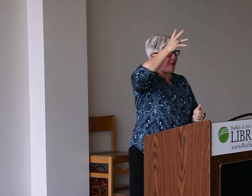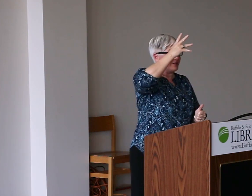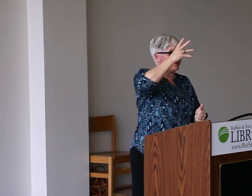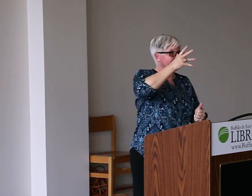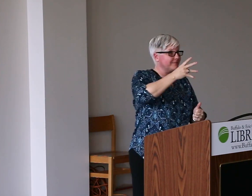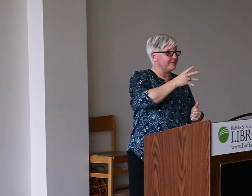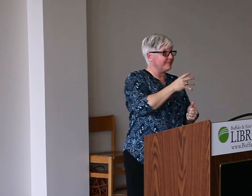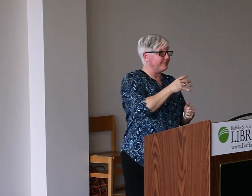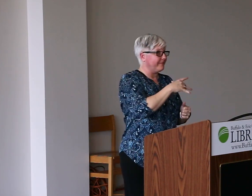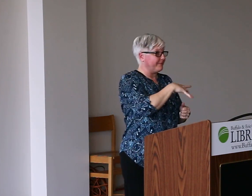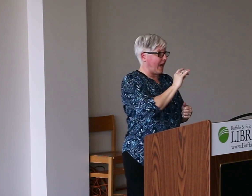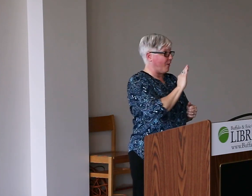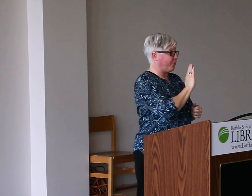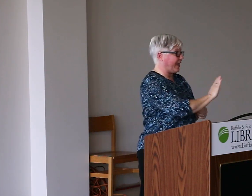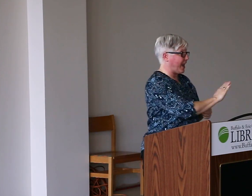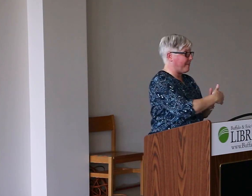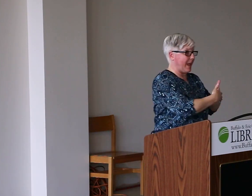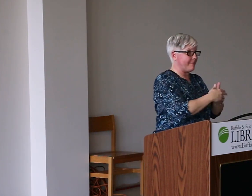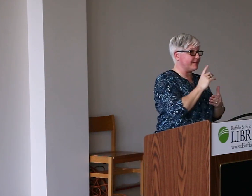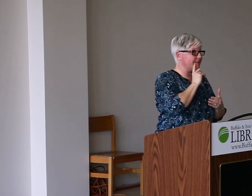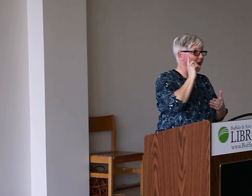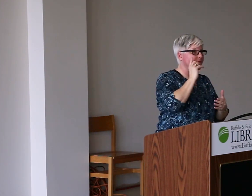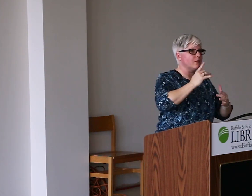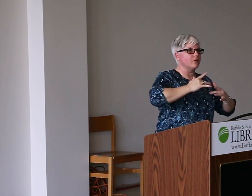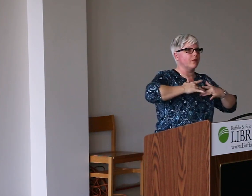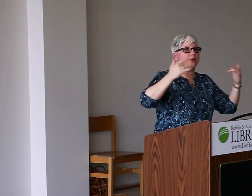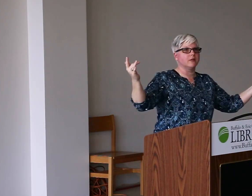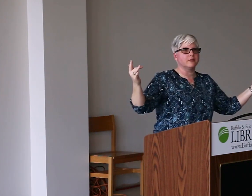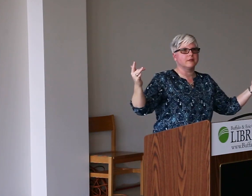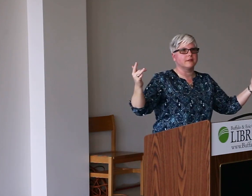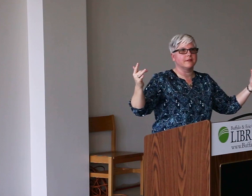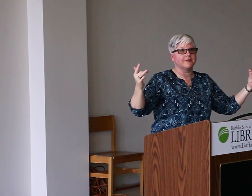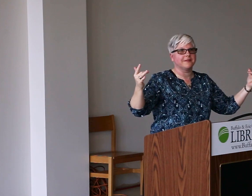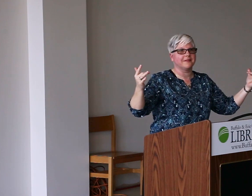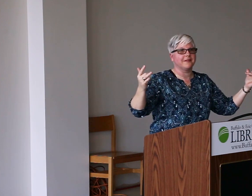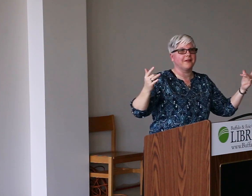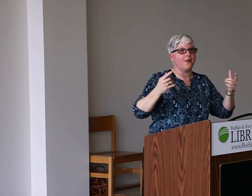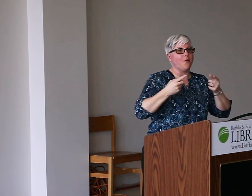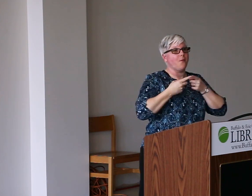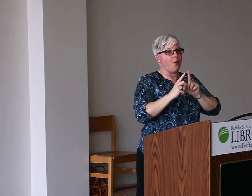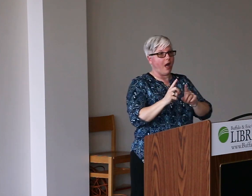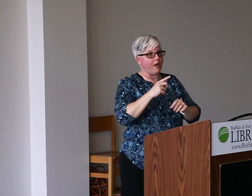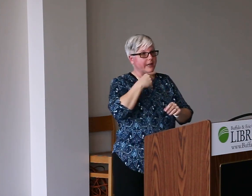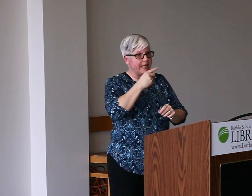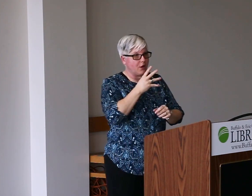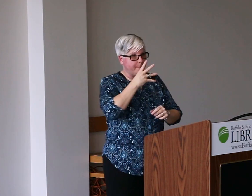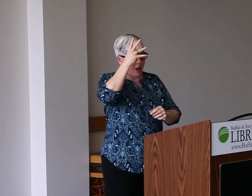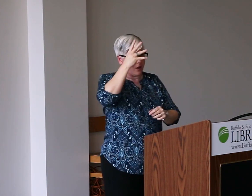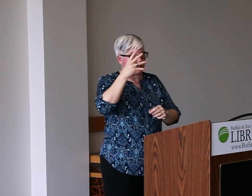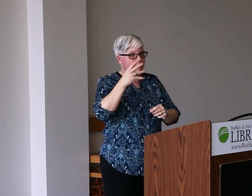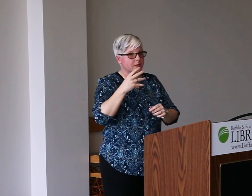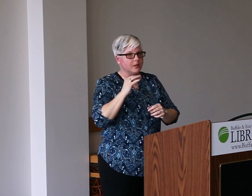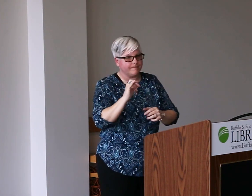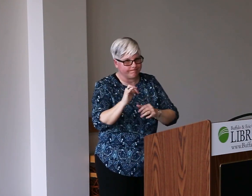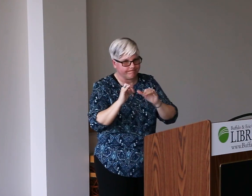Most deaf parents find out their baby's deaf, they're thrilled. While hearing parents,